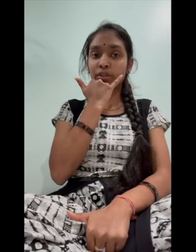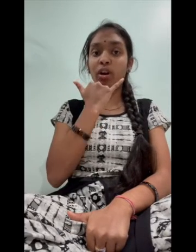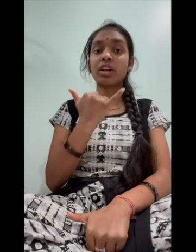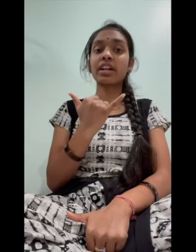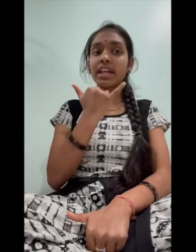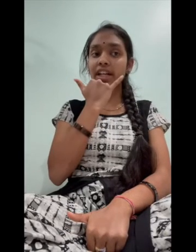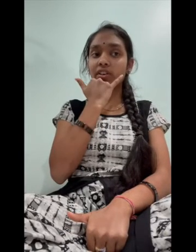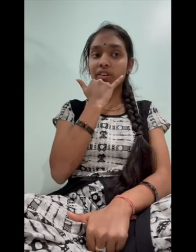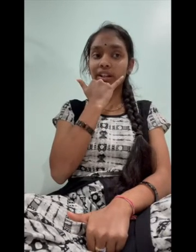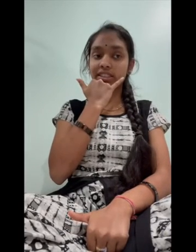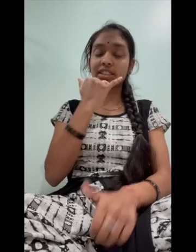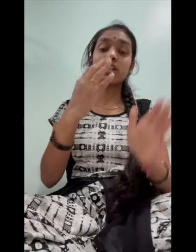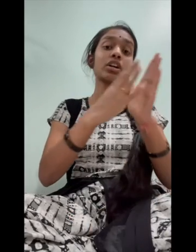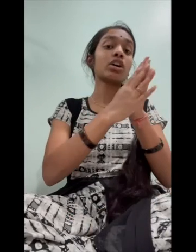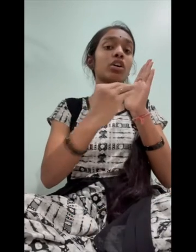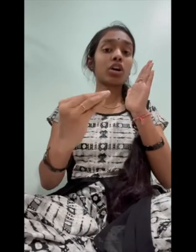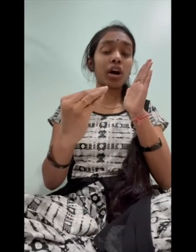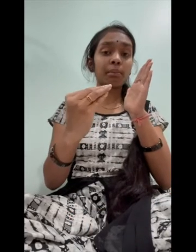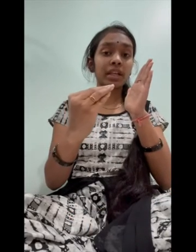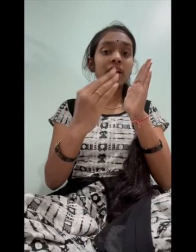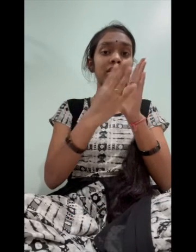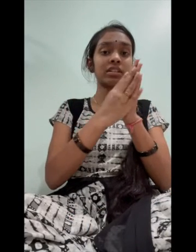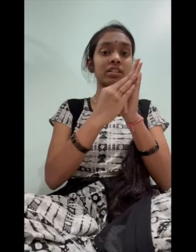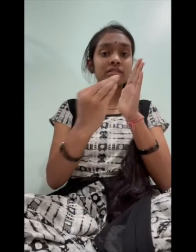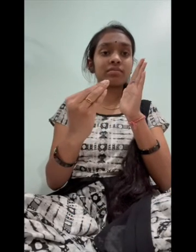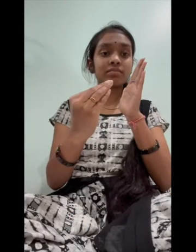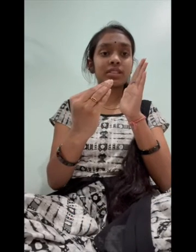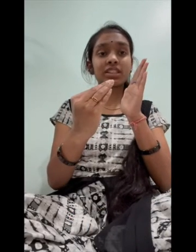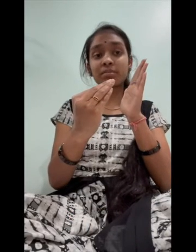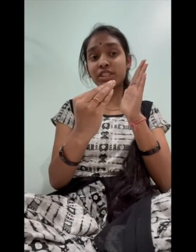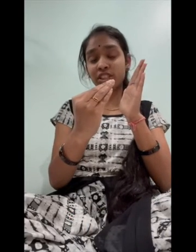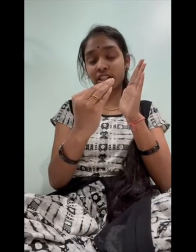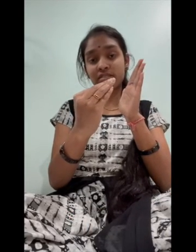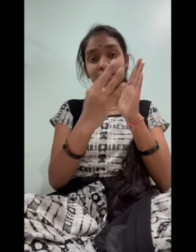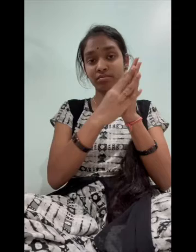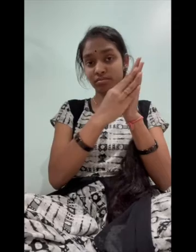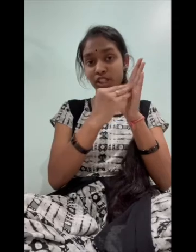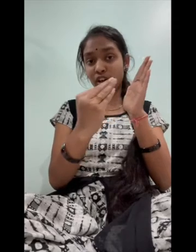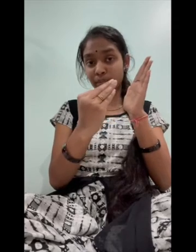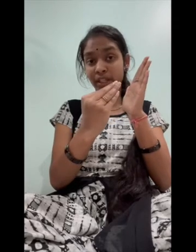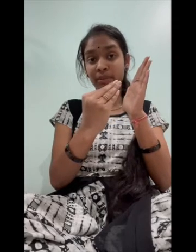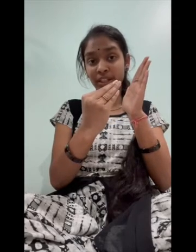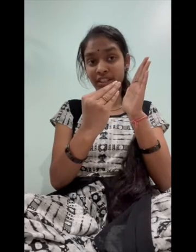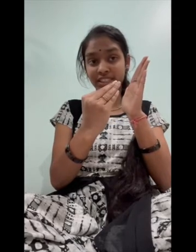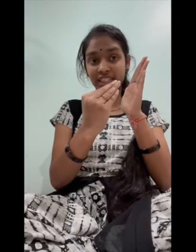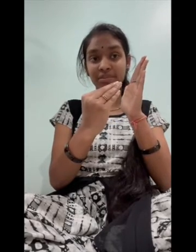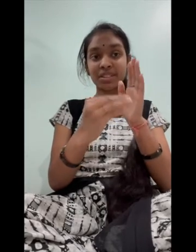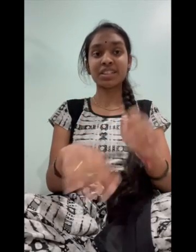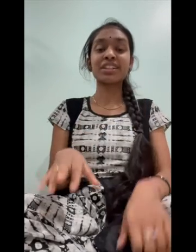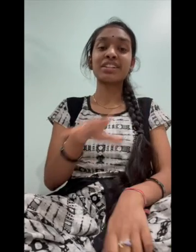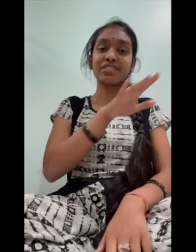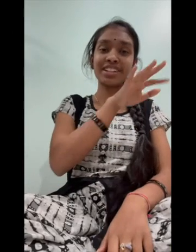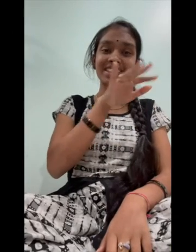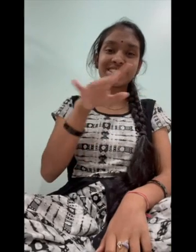wrong. Incorrect. Copy. Doesn't mean cheat. Copy, make the same. Finger